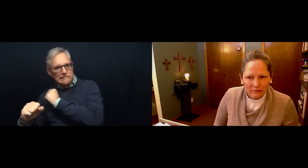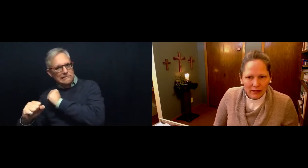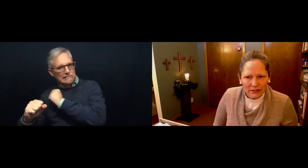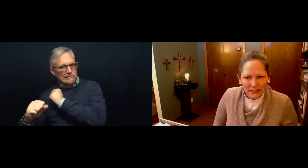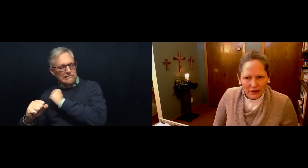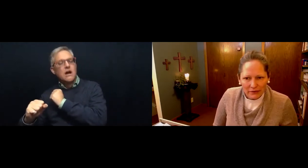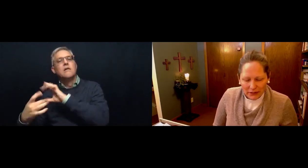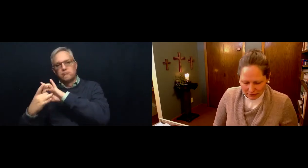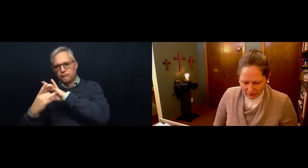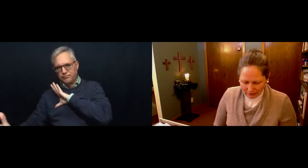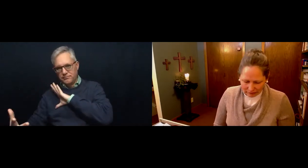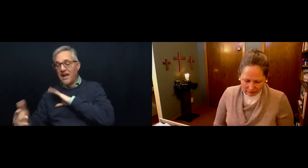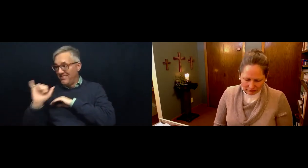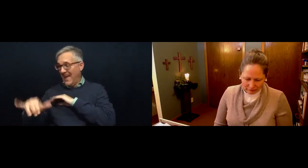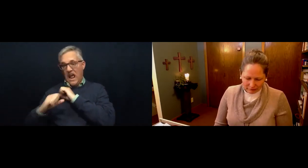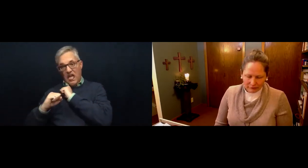focused on ourselves.